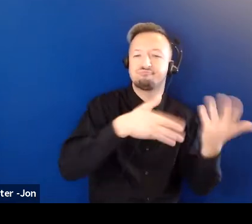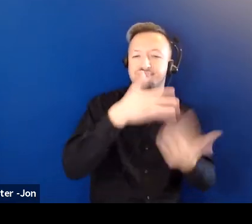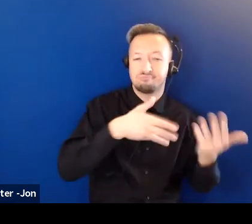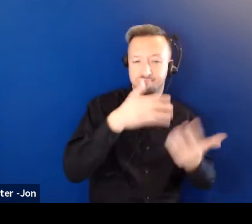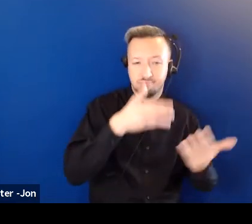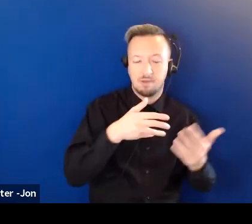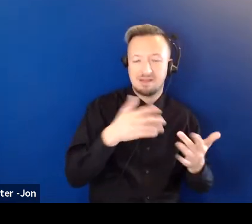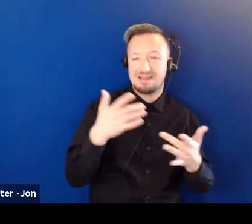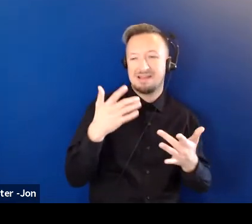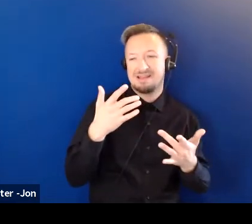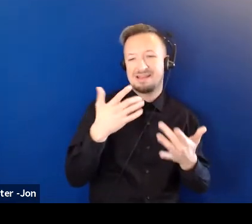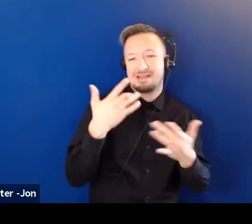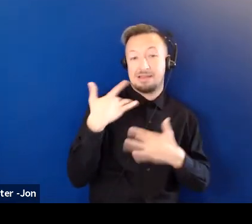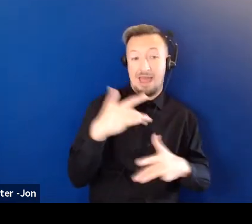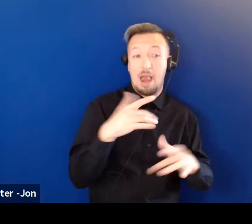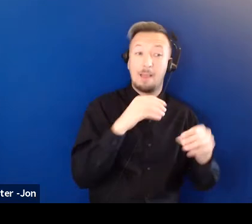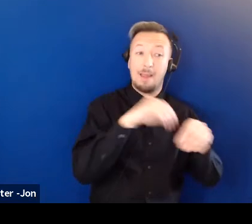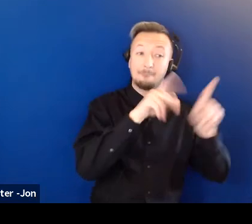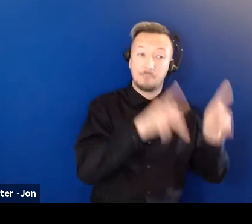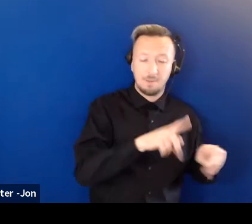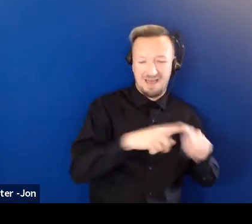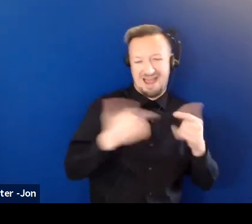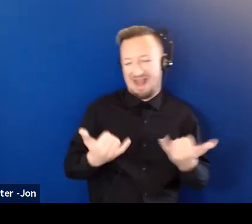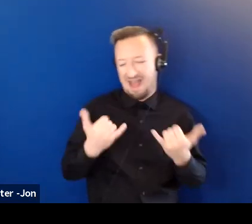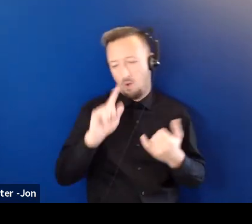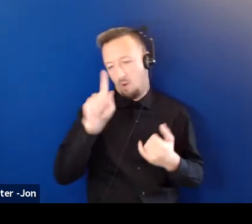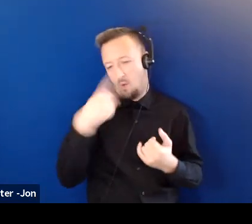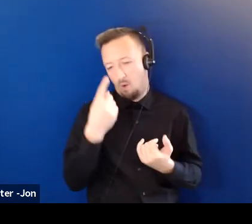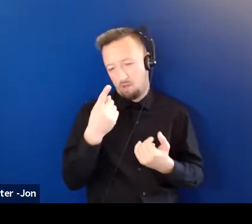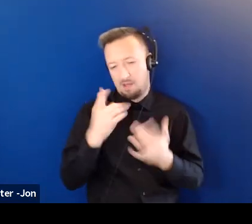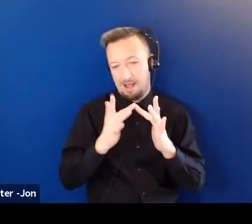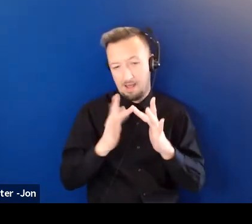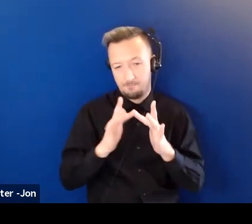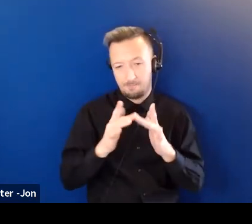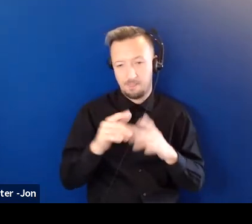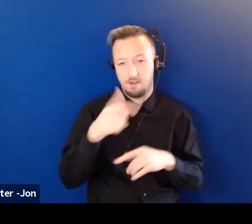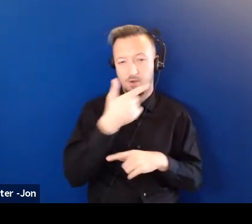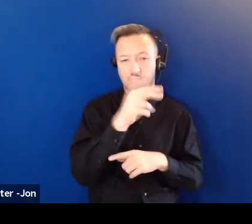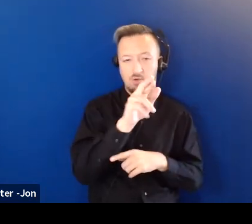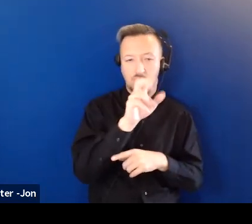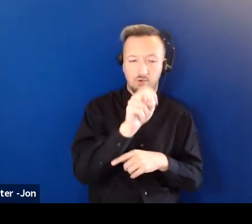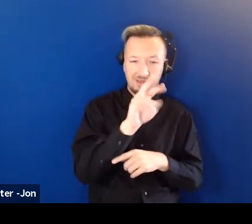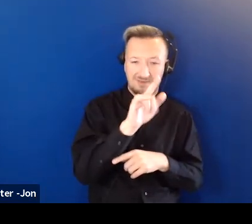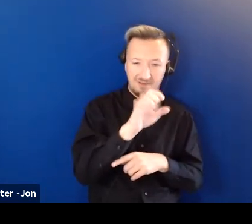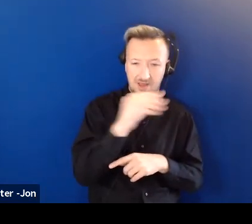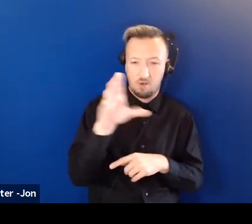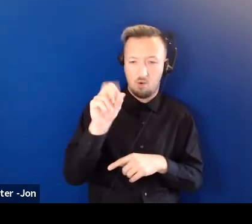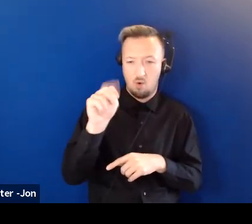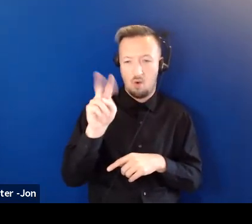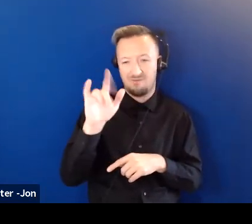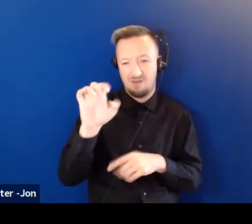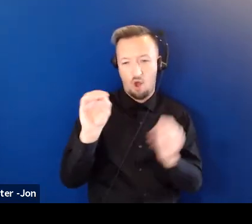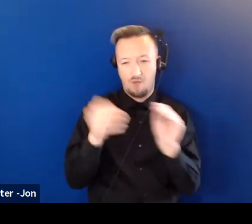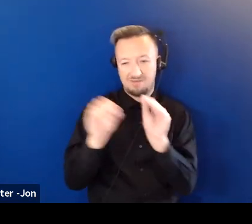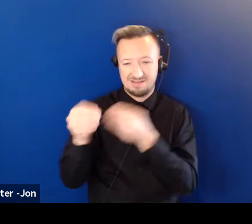in person. Right now, due to the pandemic, it's only online, and they take place at the Greenville and Columbia offices at Able, South